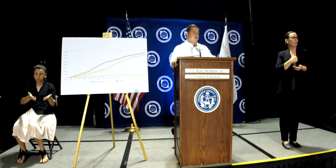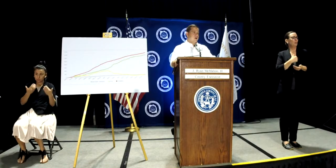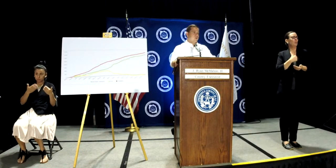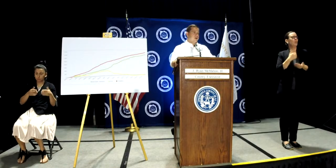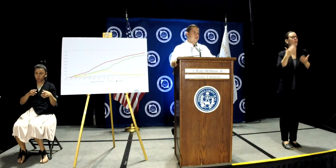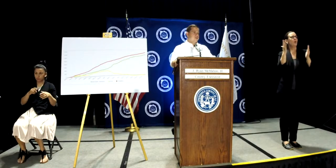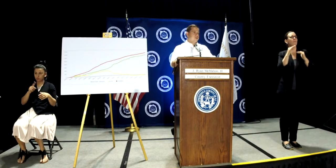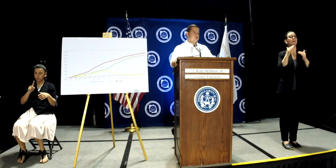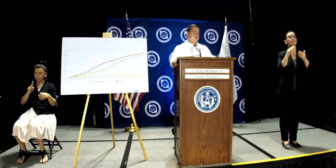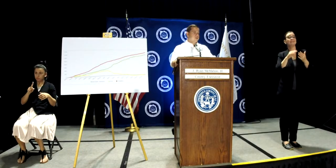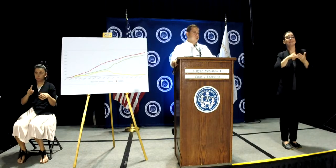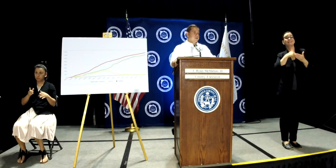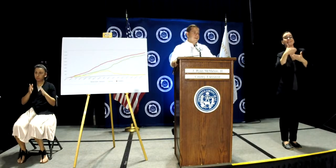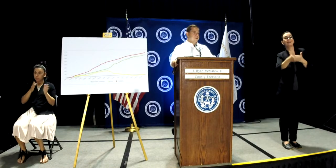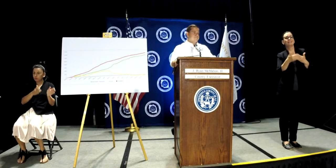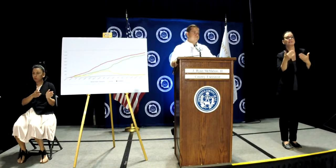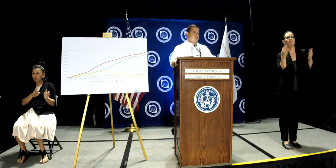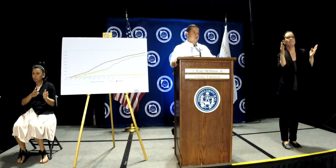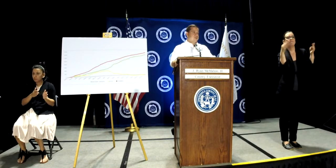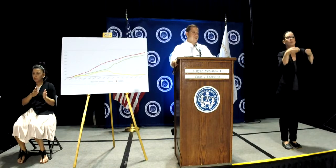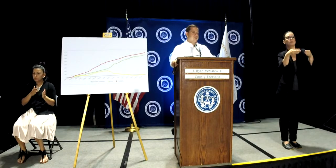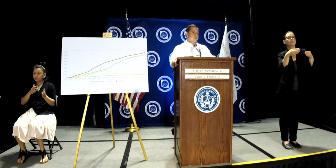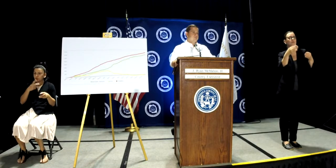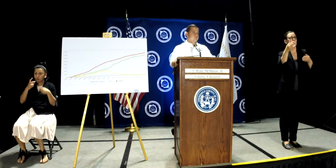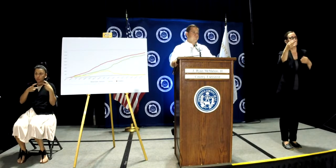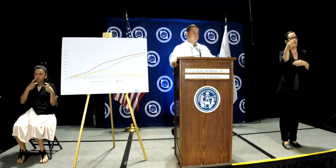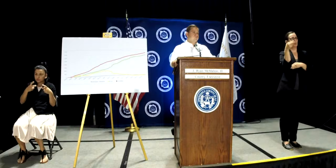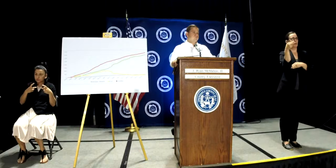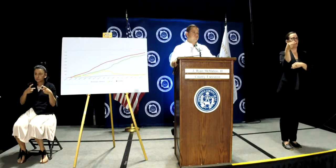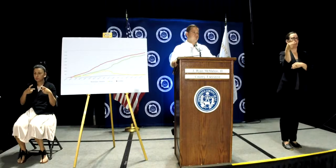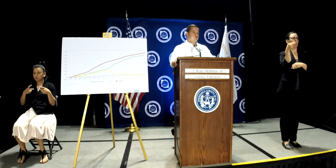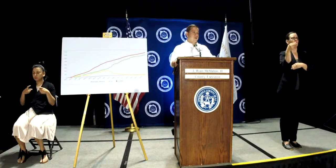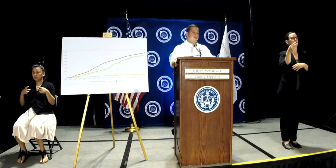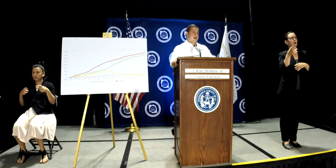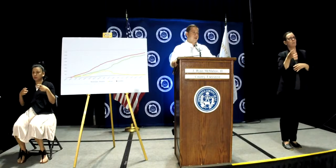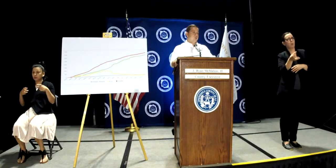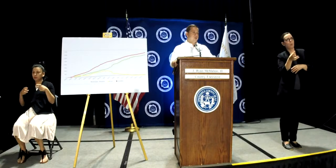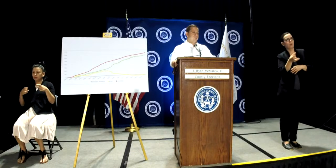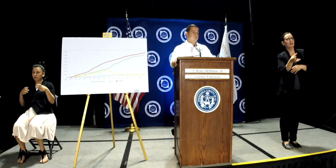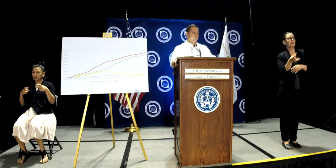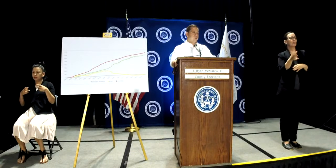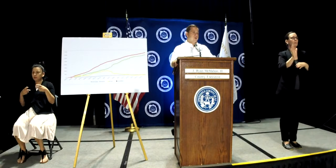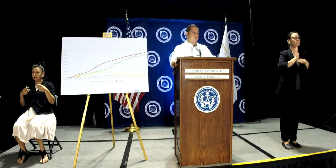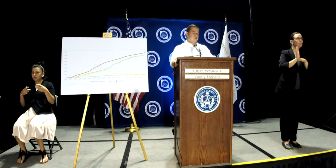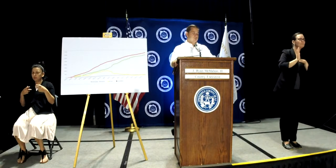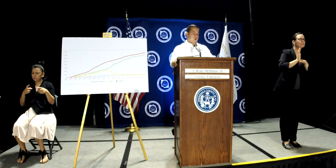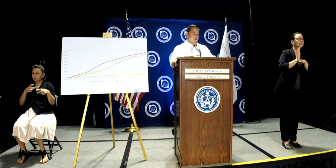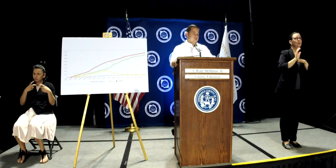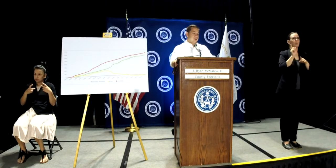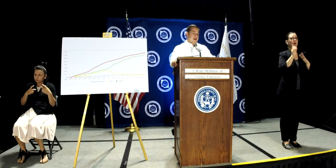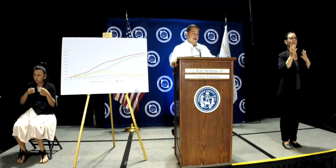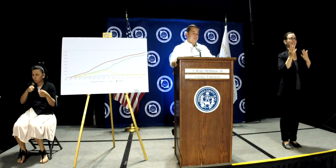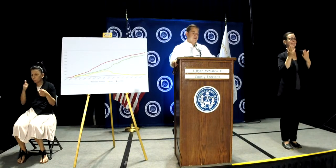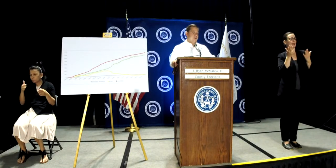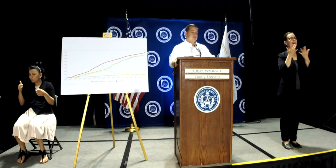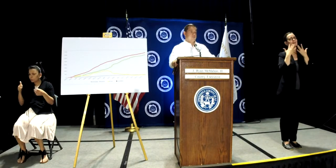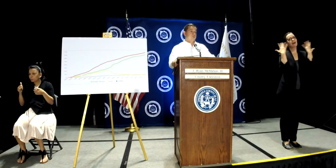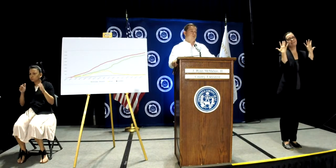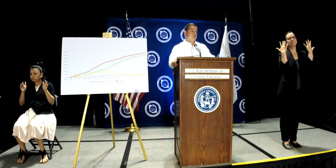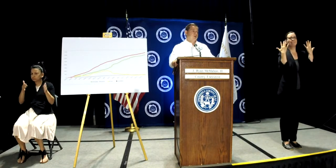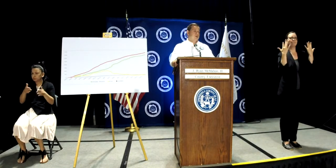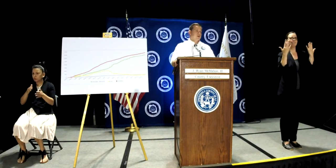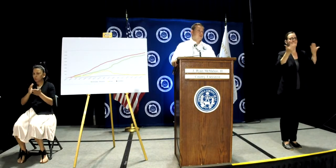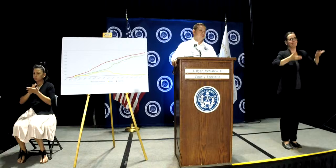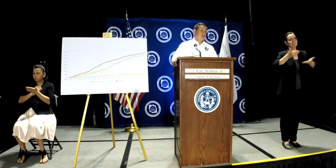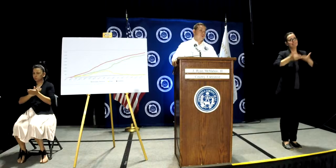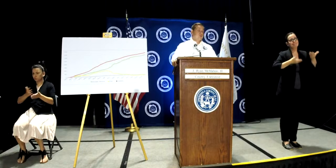trying to figure out, ways to get the state to move on that a little bit. Weddings are not happening because